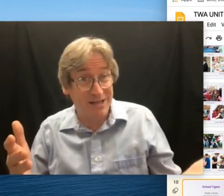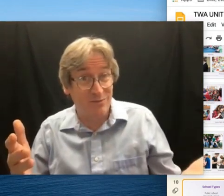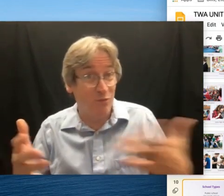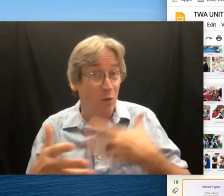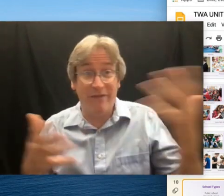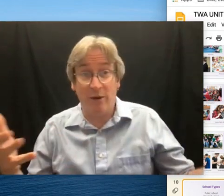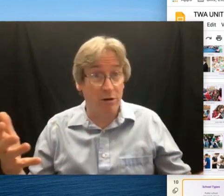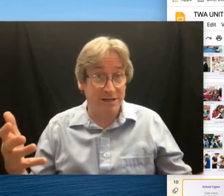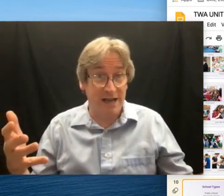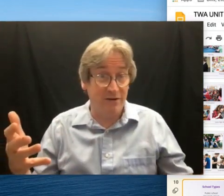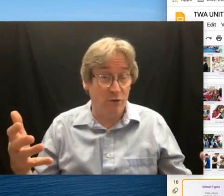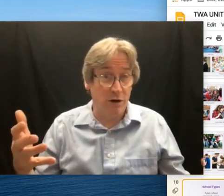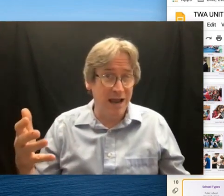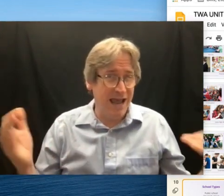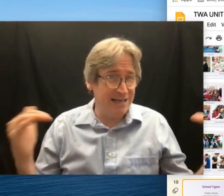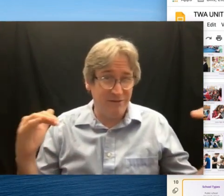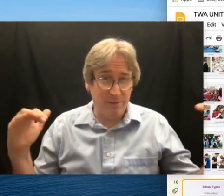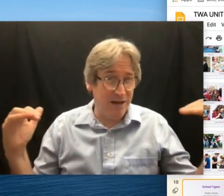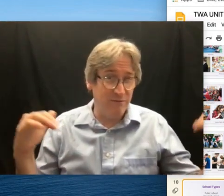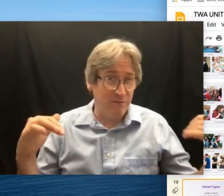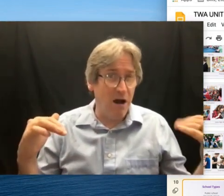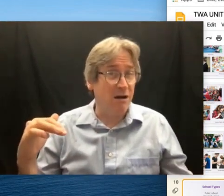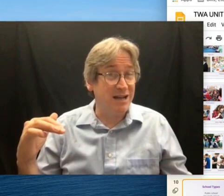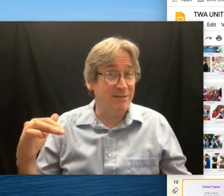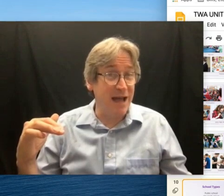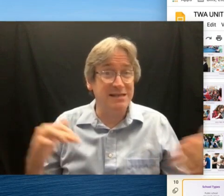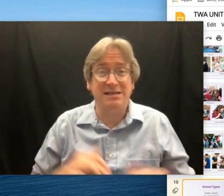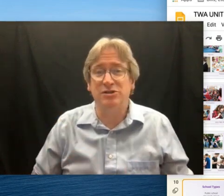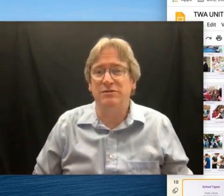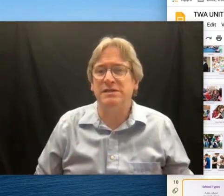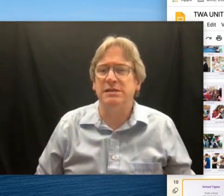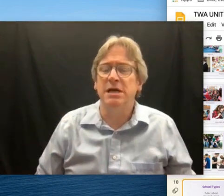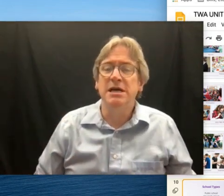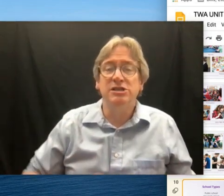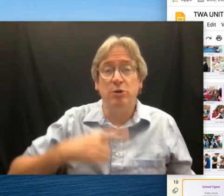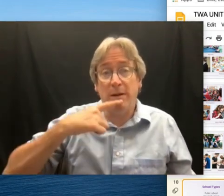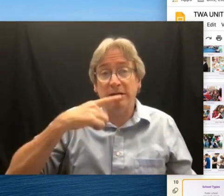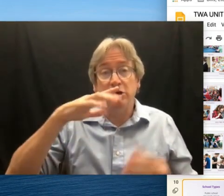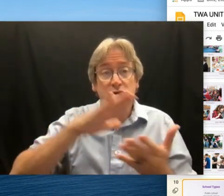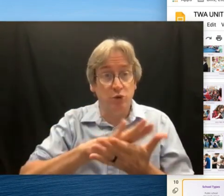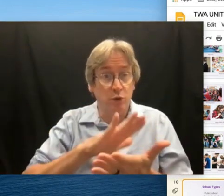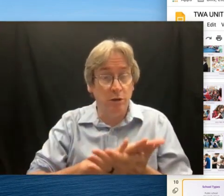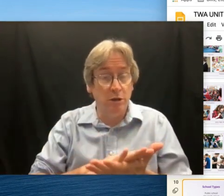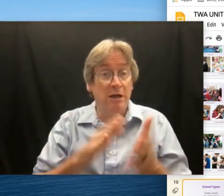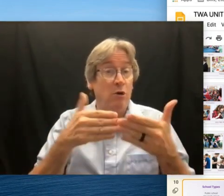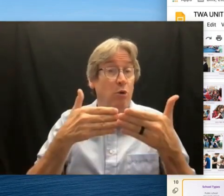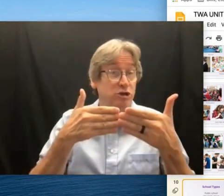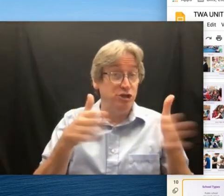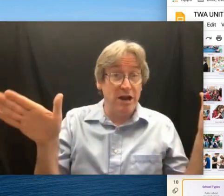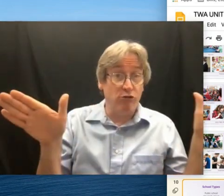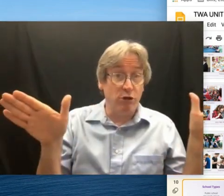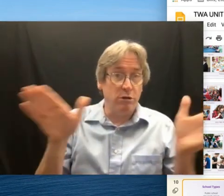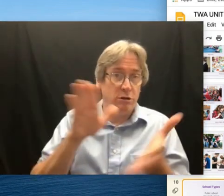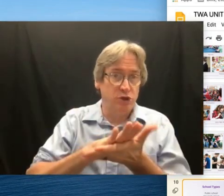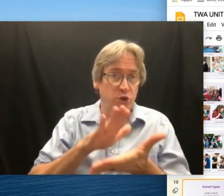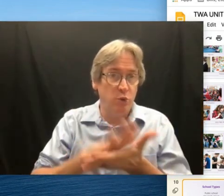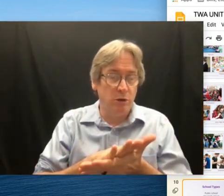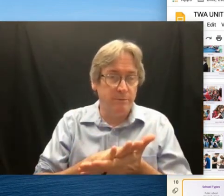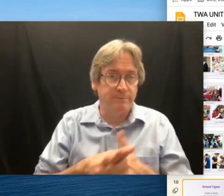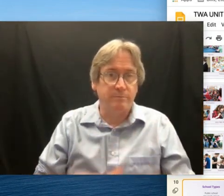of the time that's what they were designed for, and deaf people have a hard time accessing services. So public school,